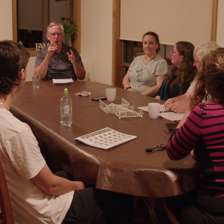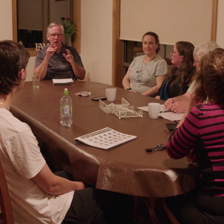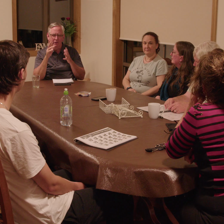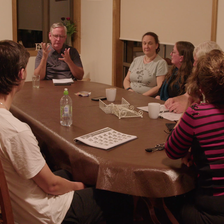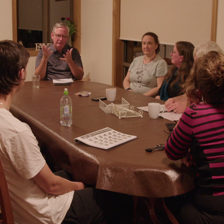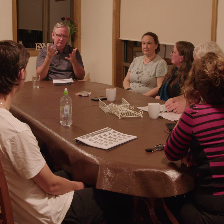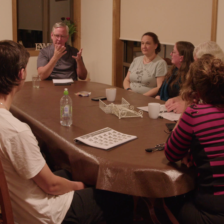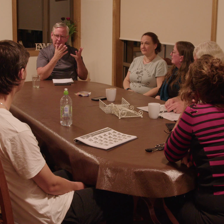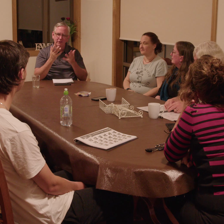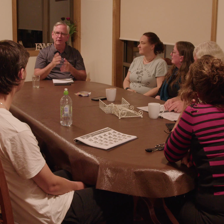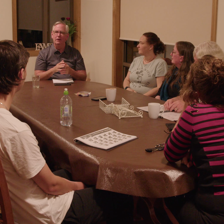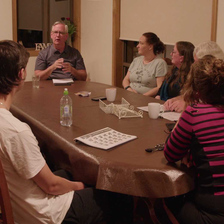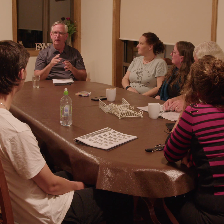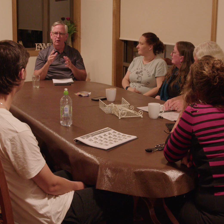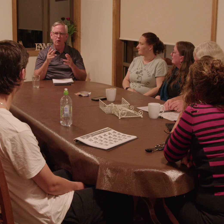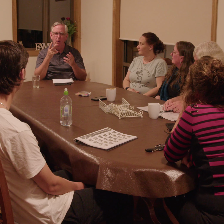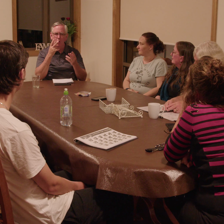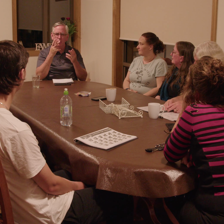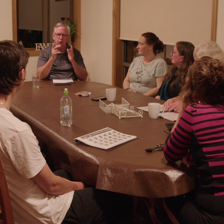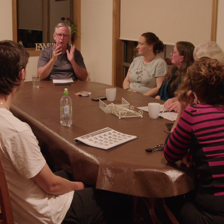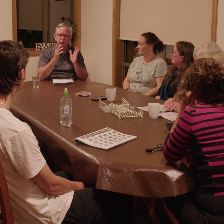that. So sometimes